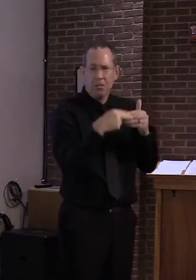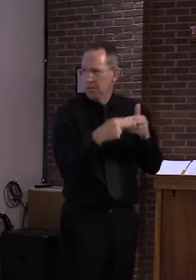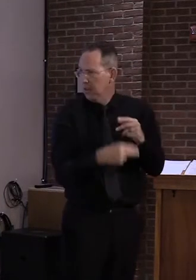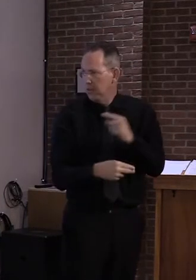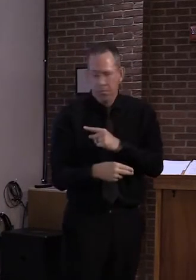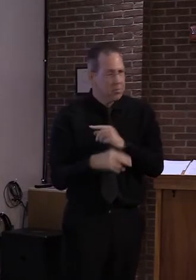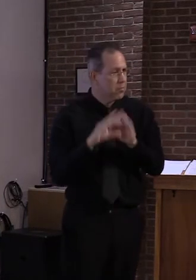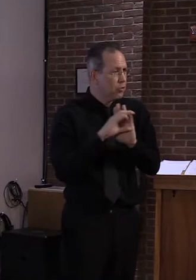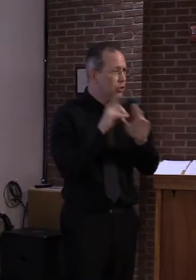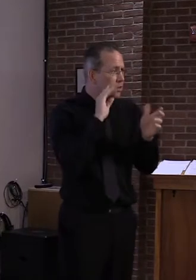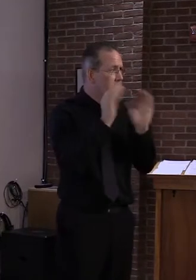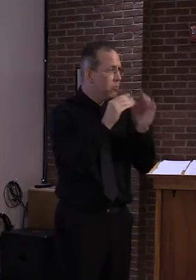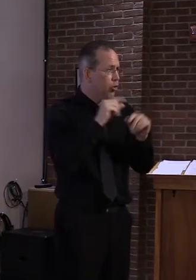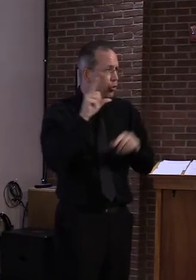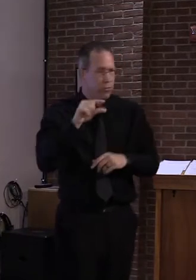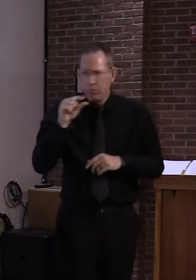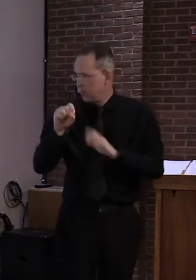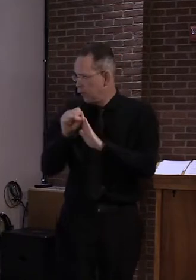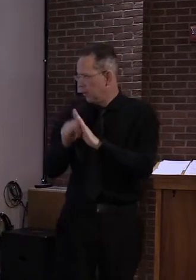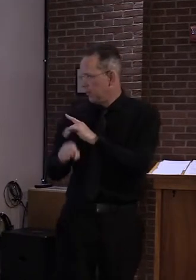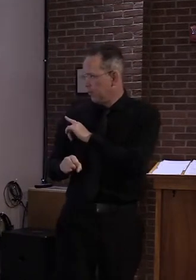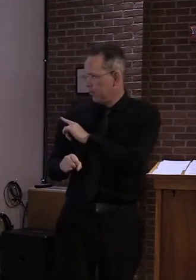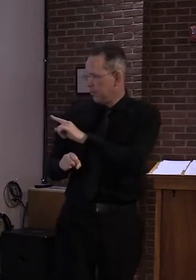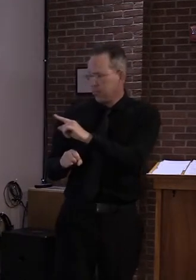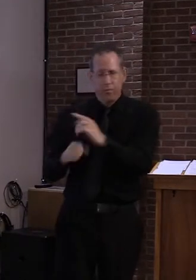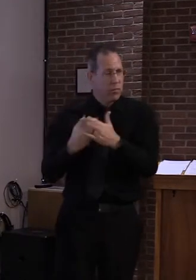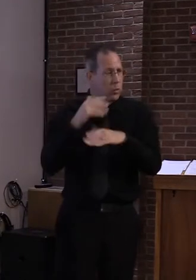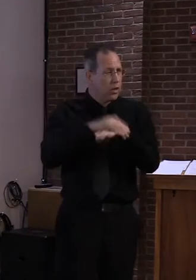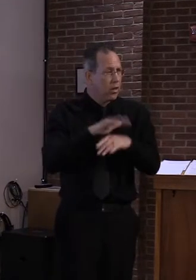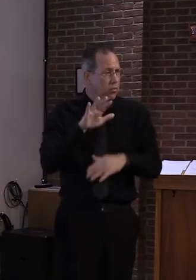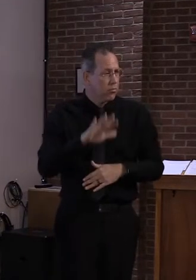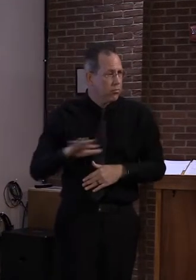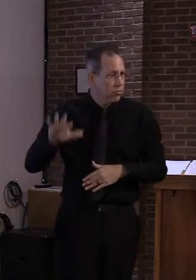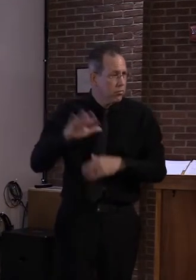well. Over the last week, we had an 18% reduction in new